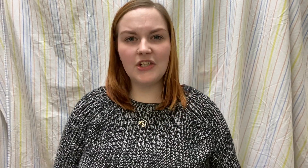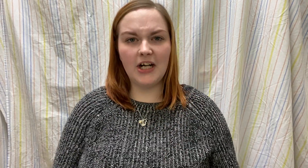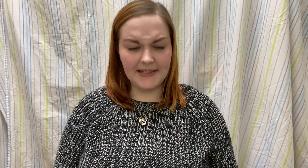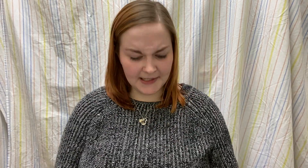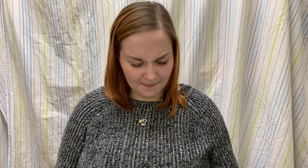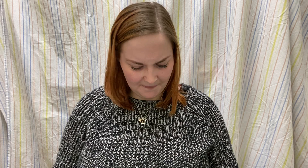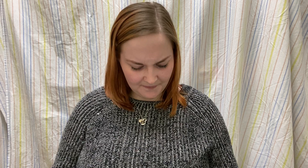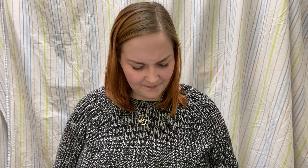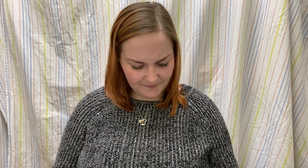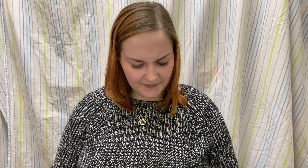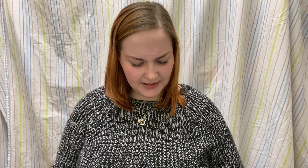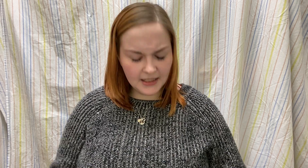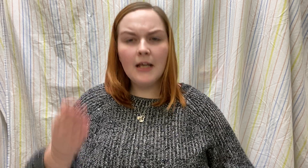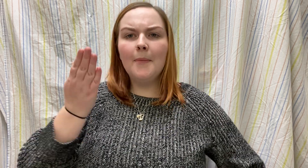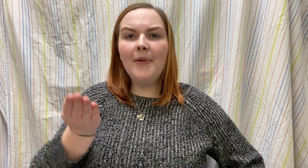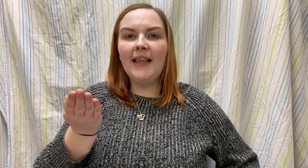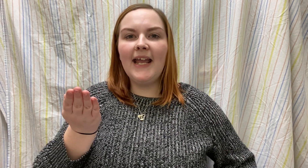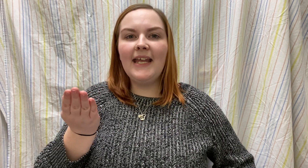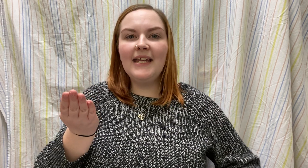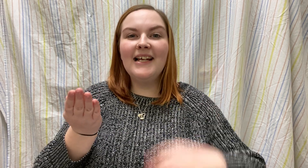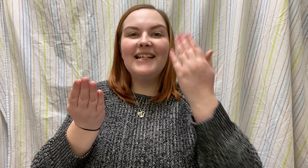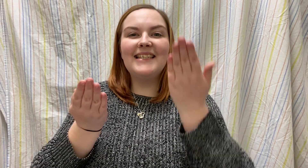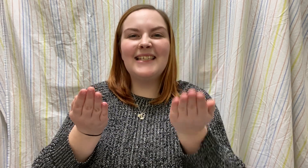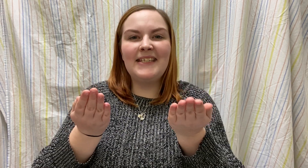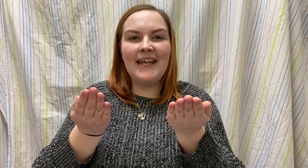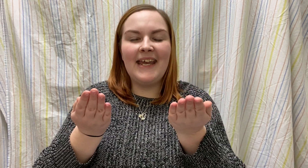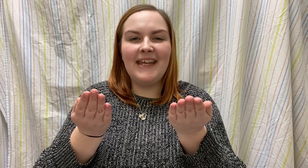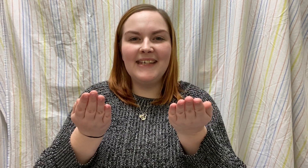try some. Play, stay.